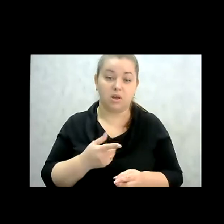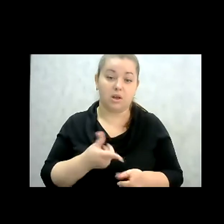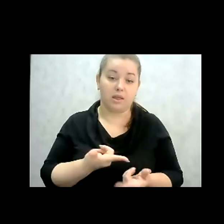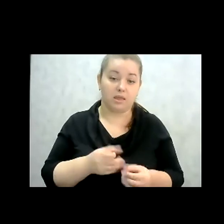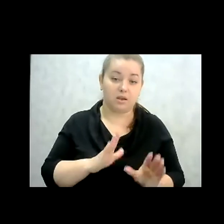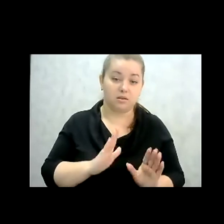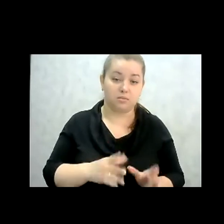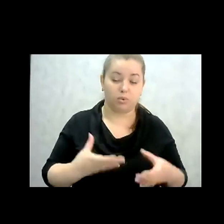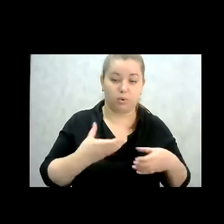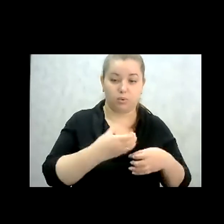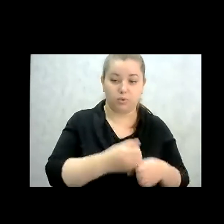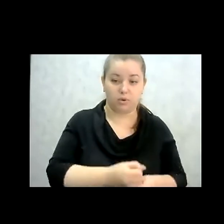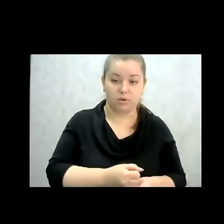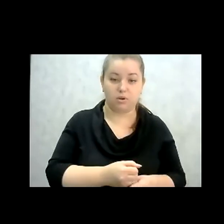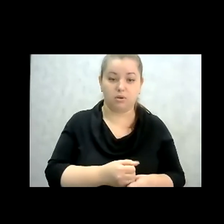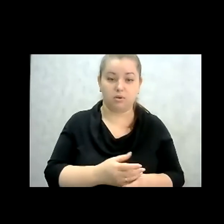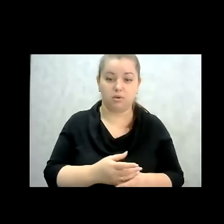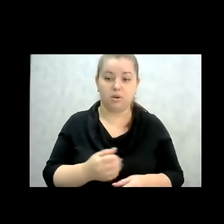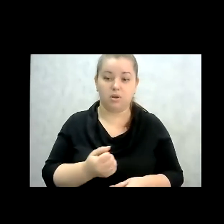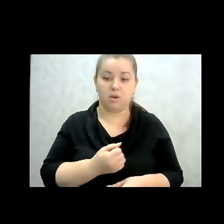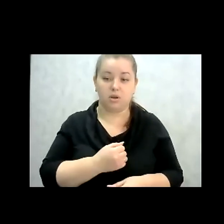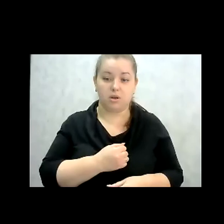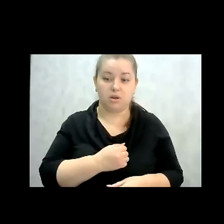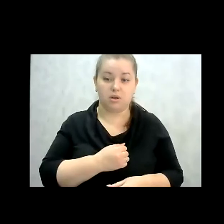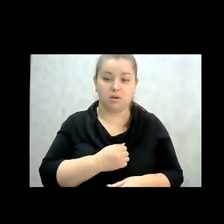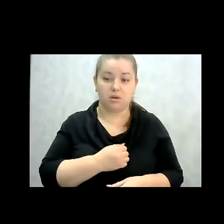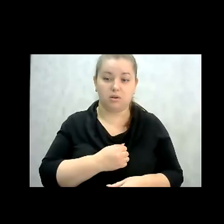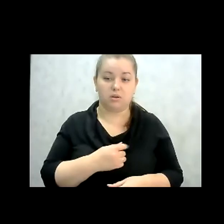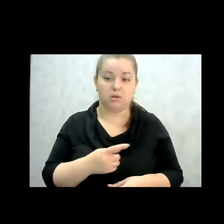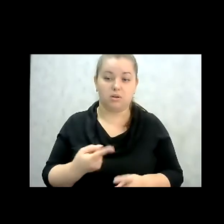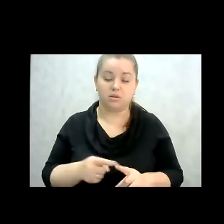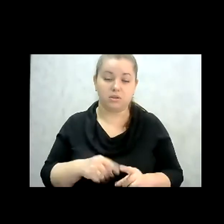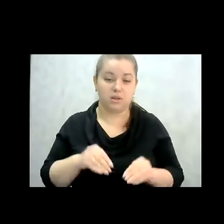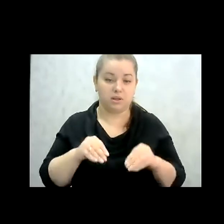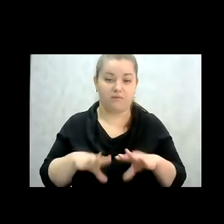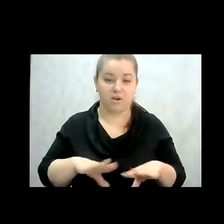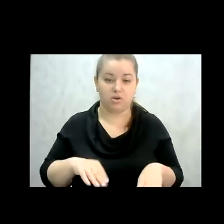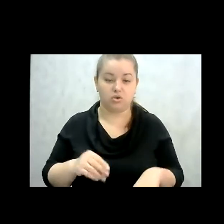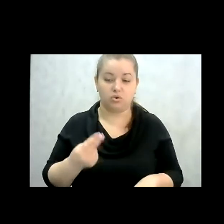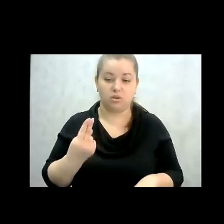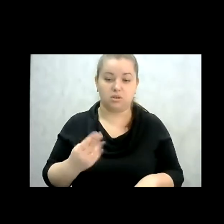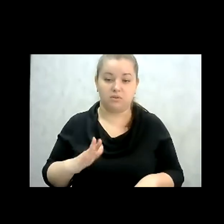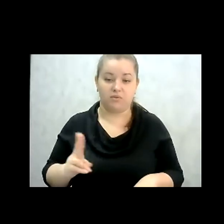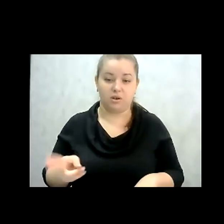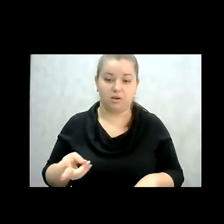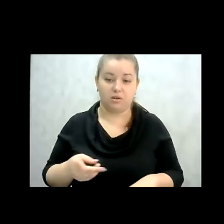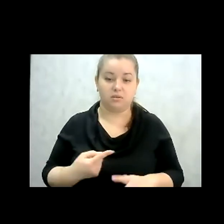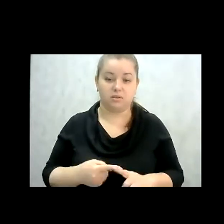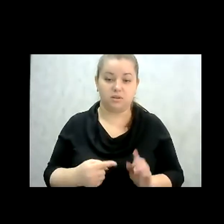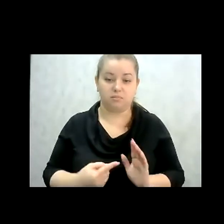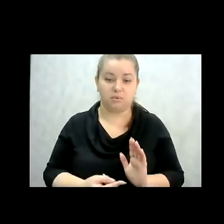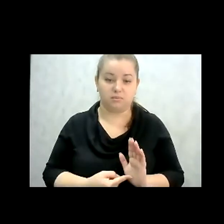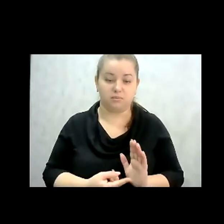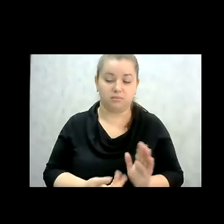from where they live now to other towns. but